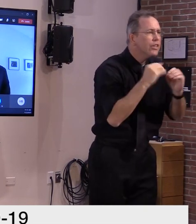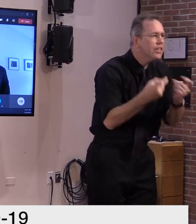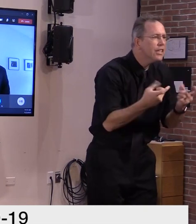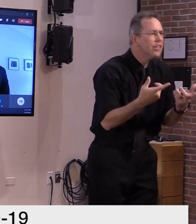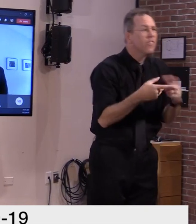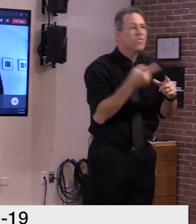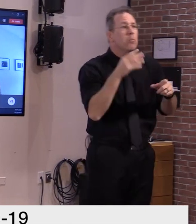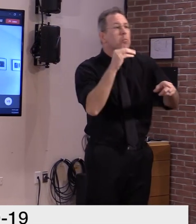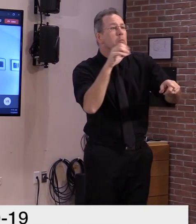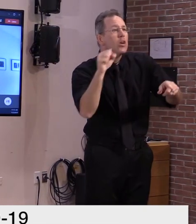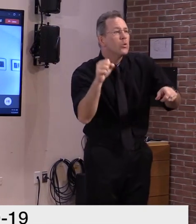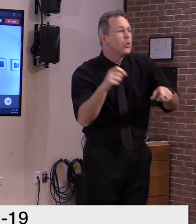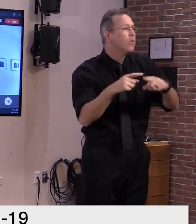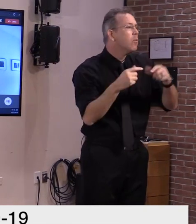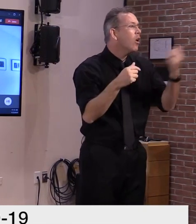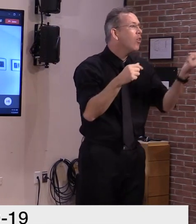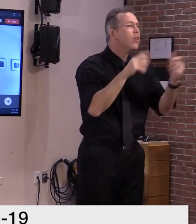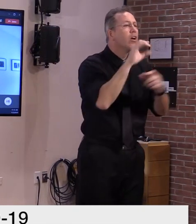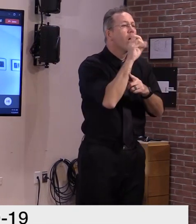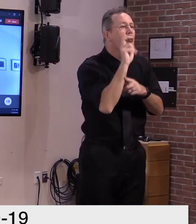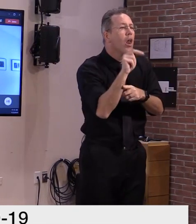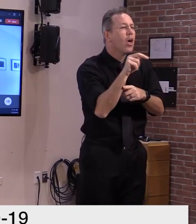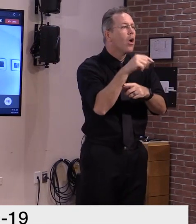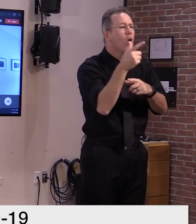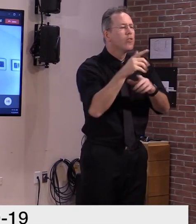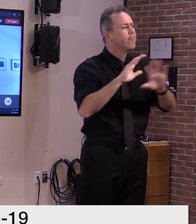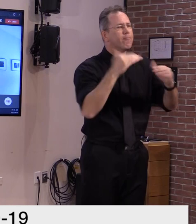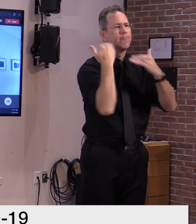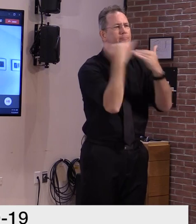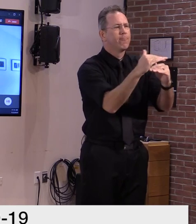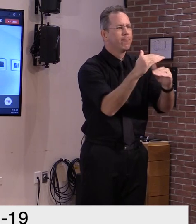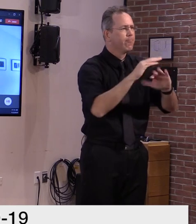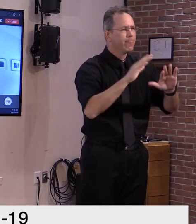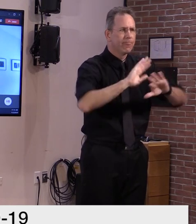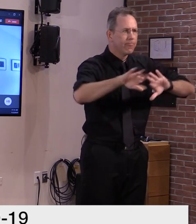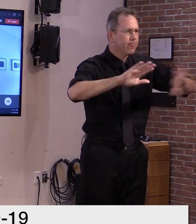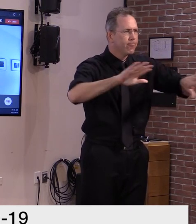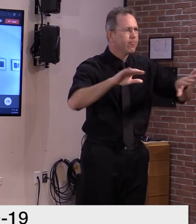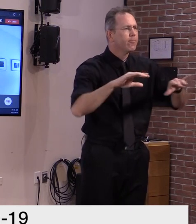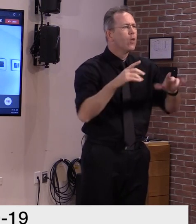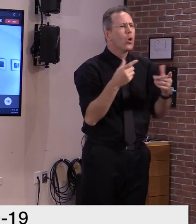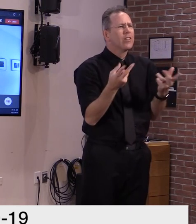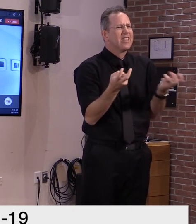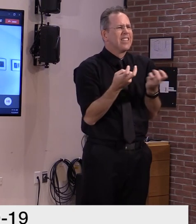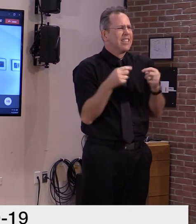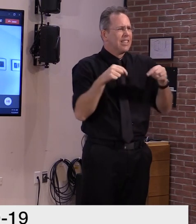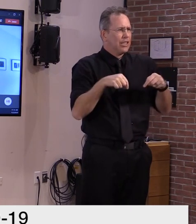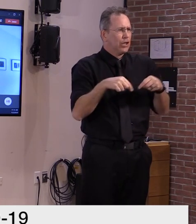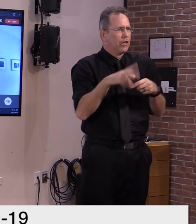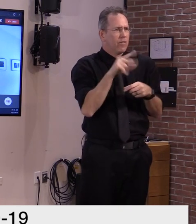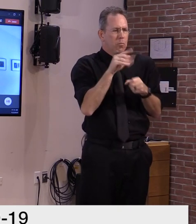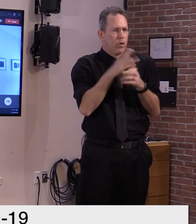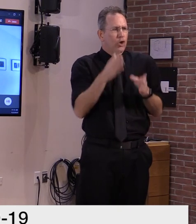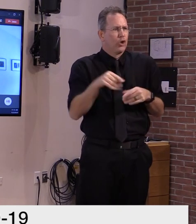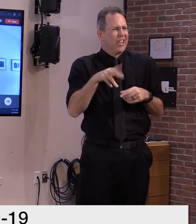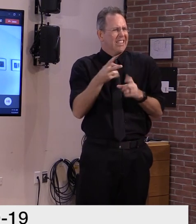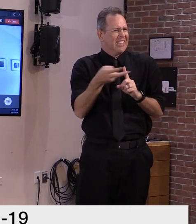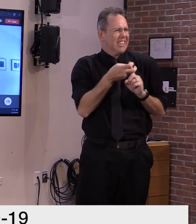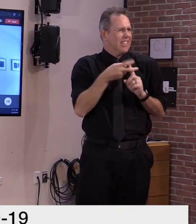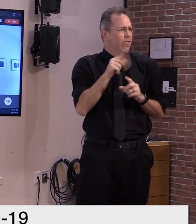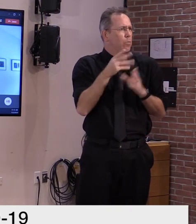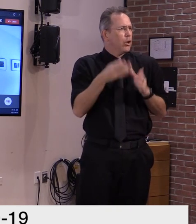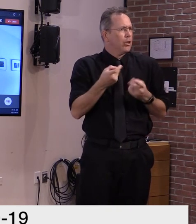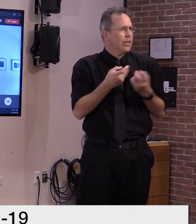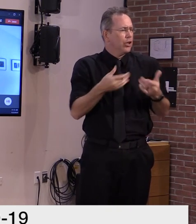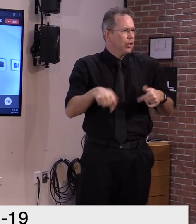asking ski areas to reduce the number of people they rely on to do that. Ski areas are already doing this. They're already trying to reduce the number